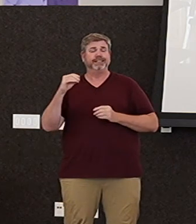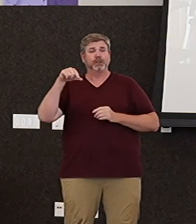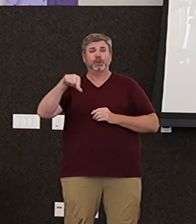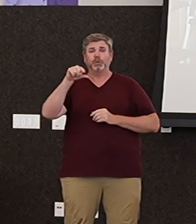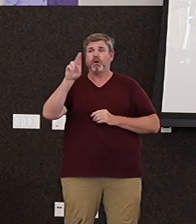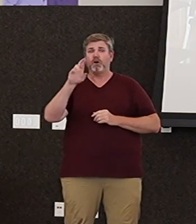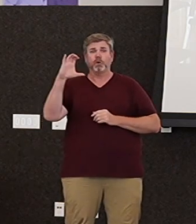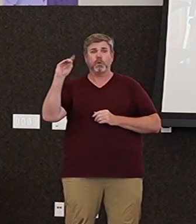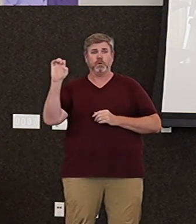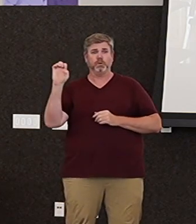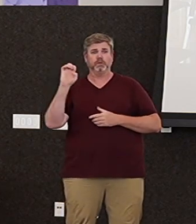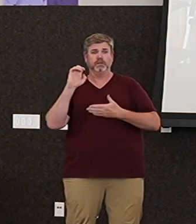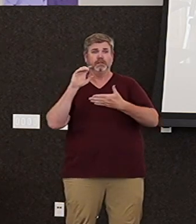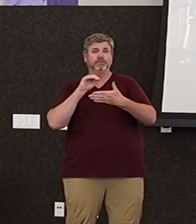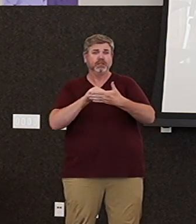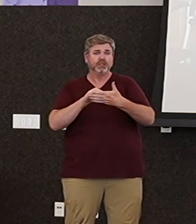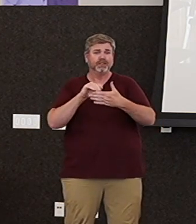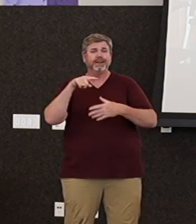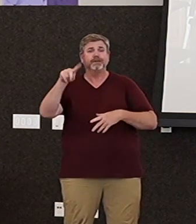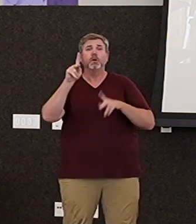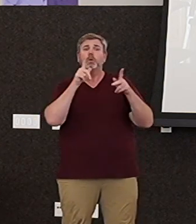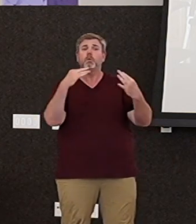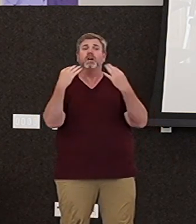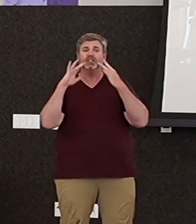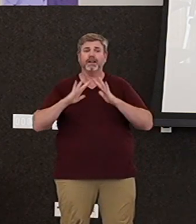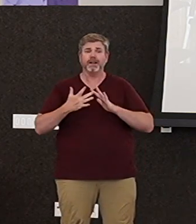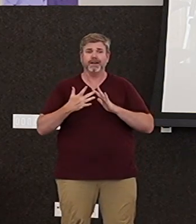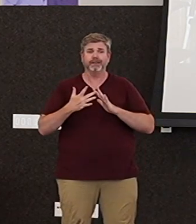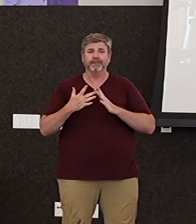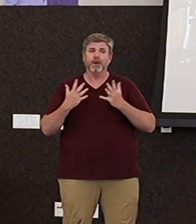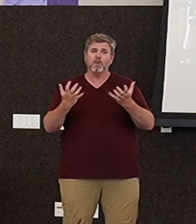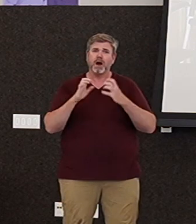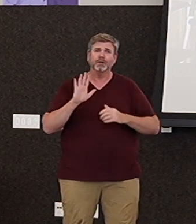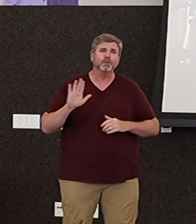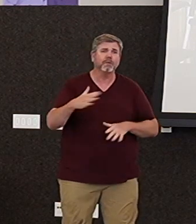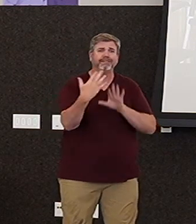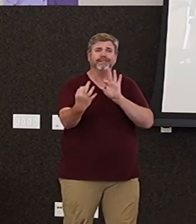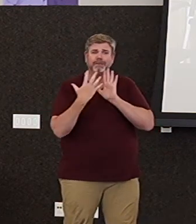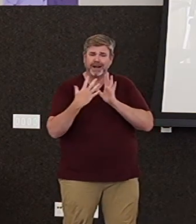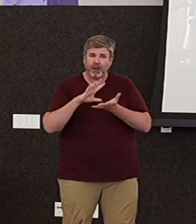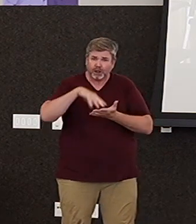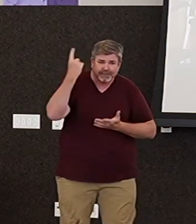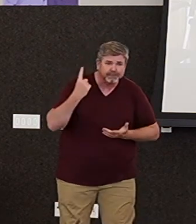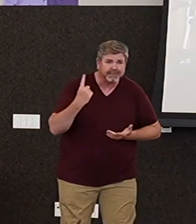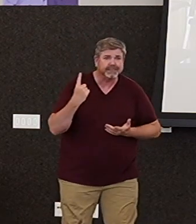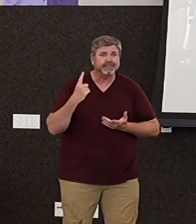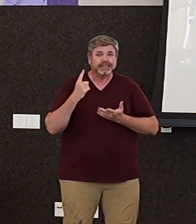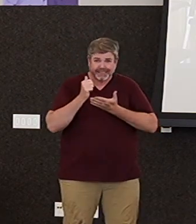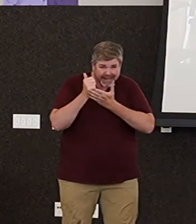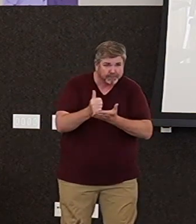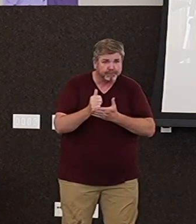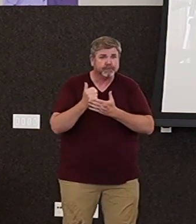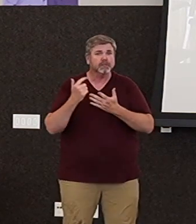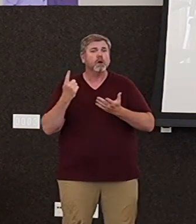for those of you who are online, just to give us feedback about, did you learn something? Was this helpful? What other feedback would you like